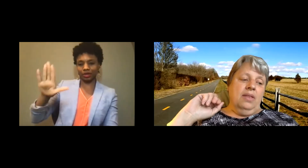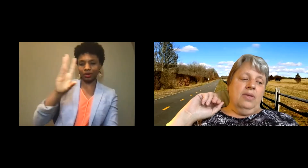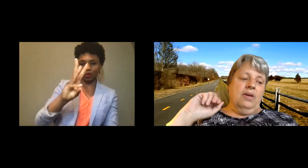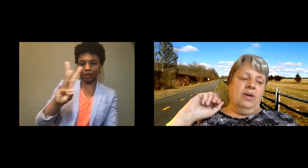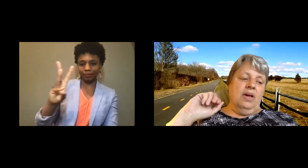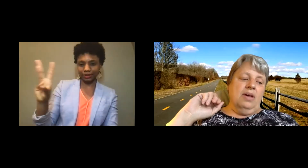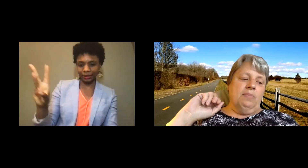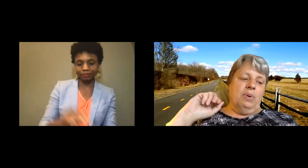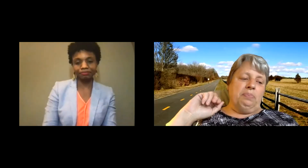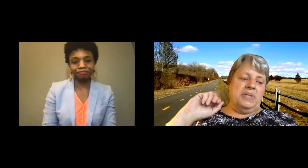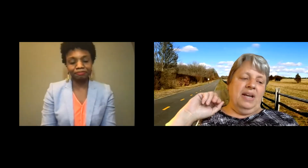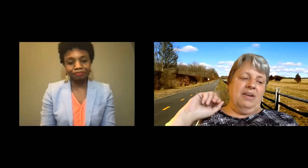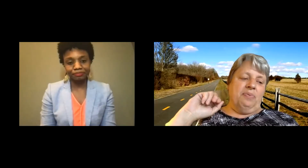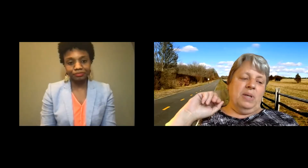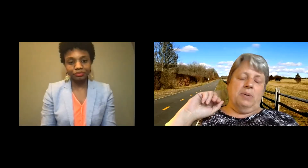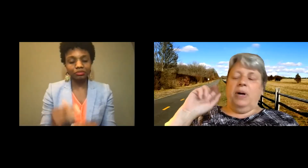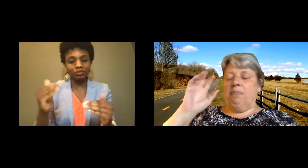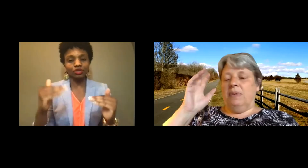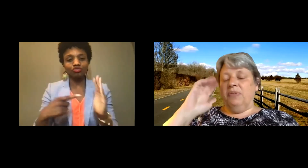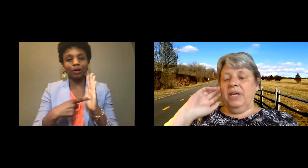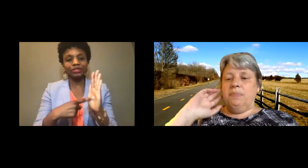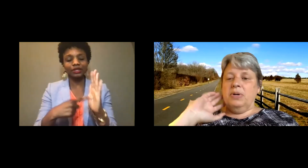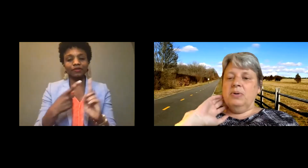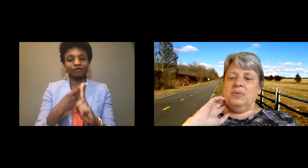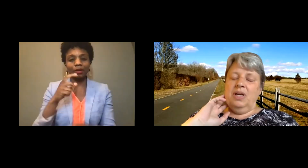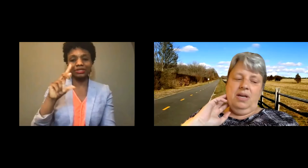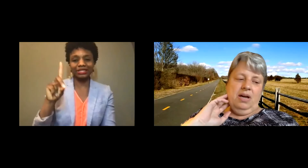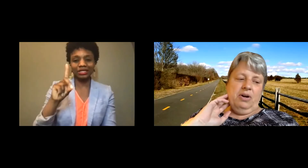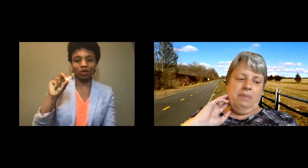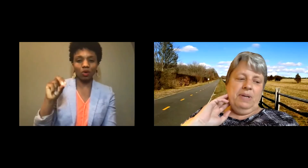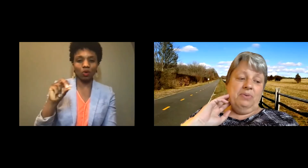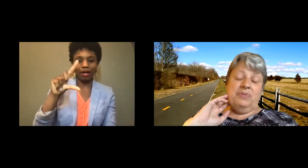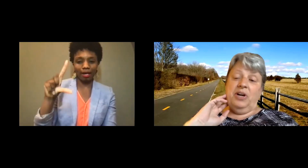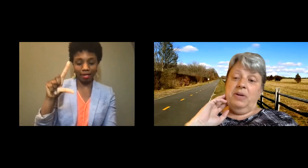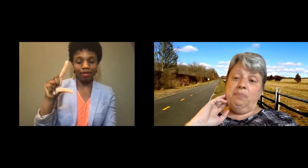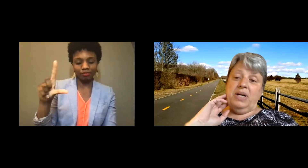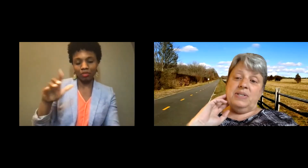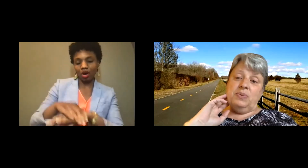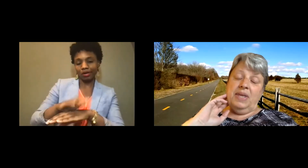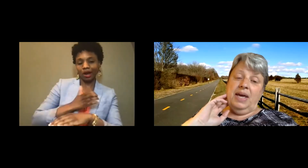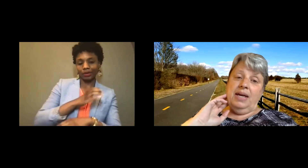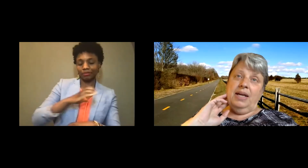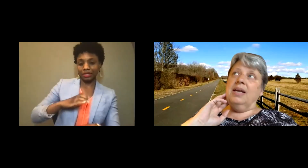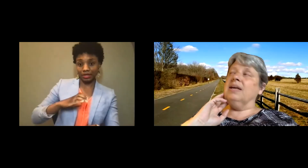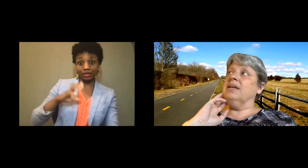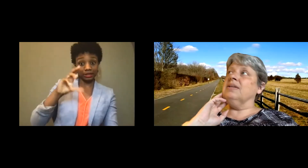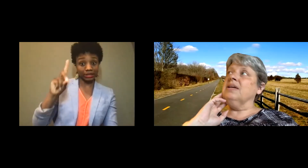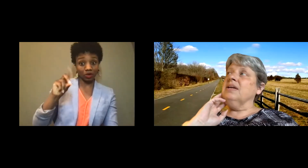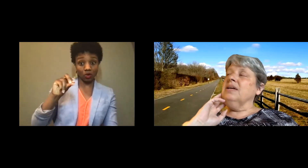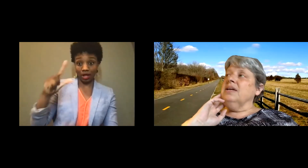the representative from the Department of Labor, who's on our committee, was very impressed with that. And